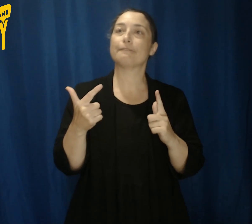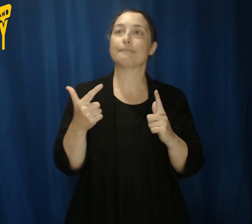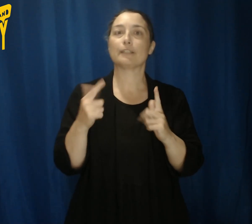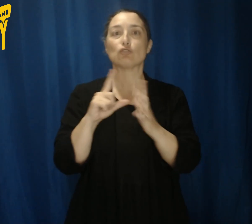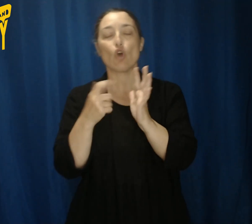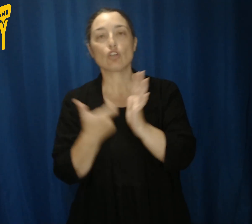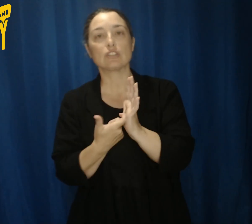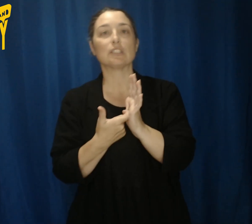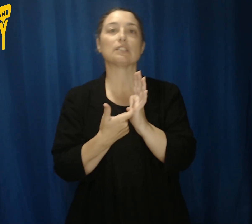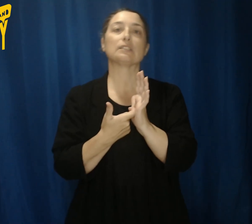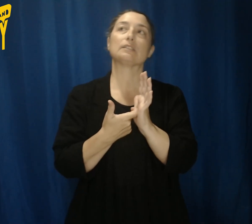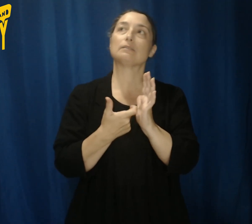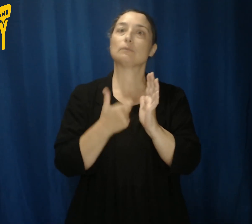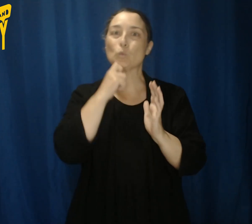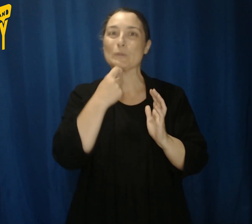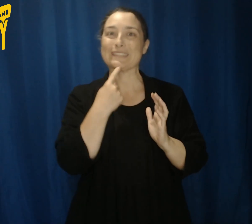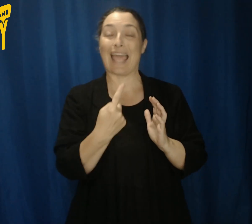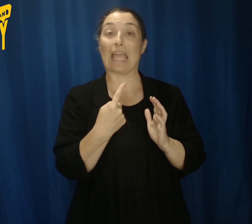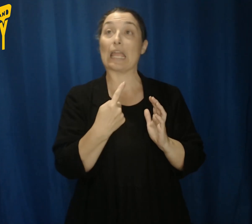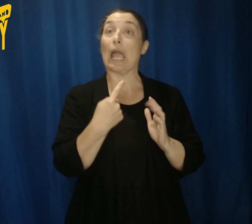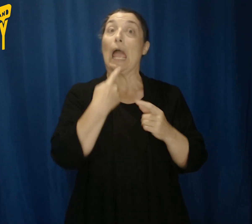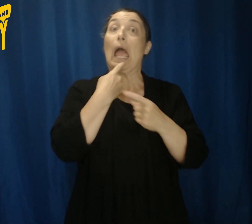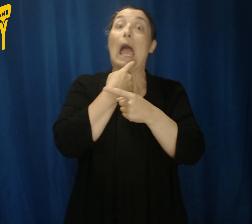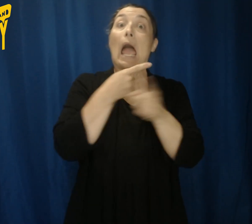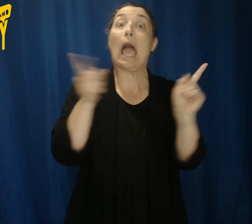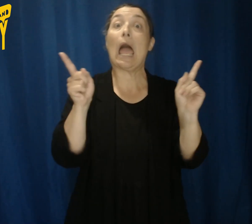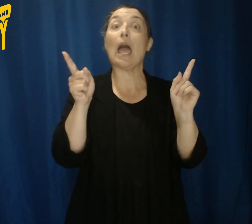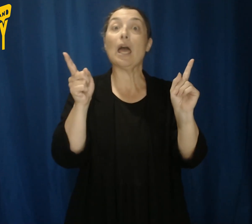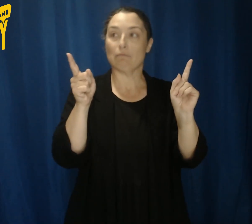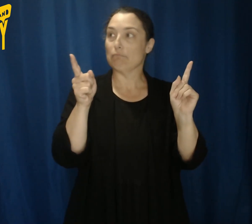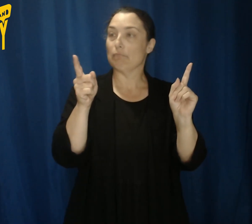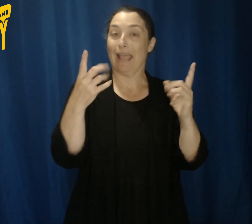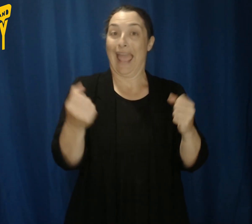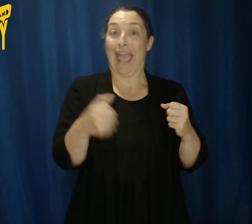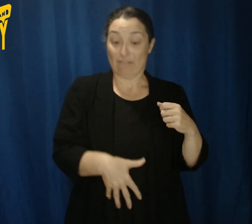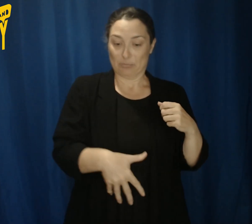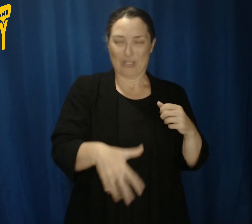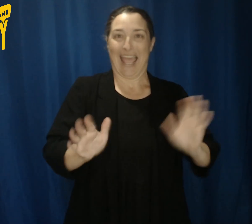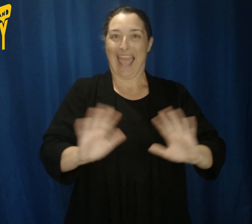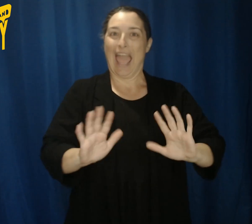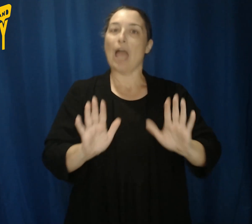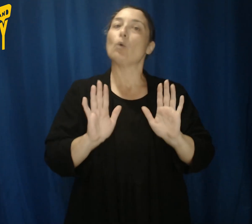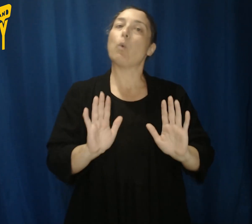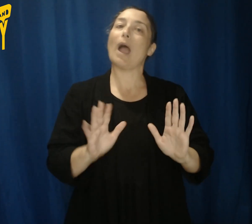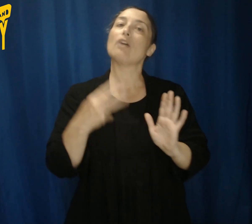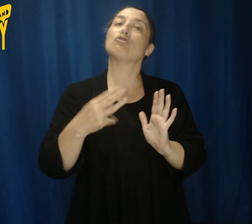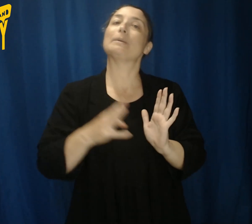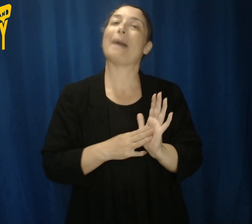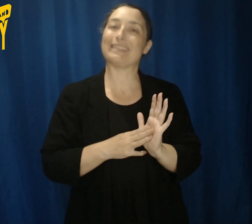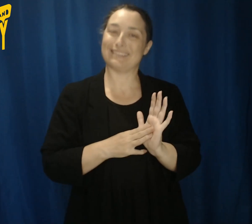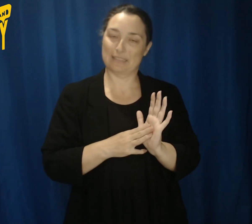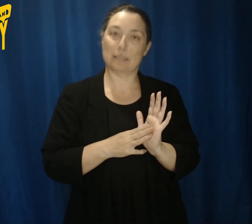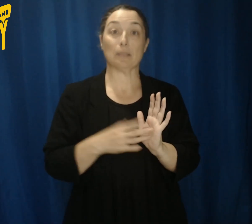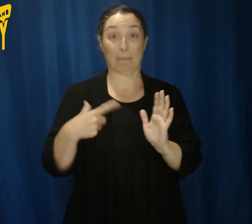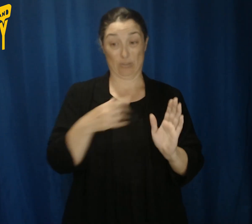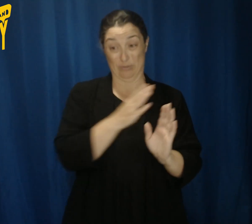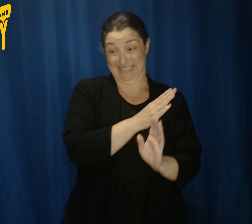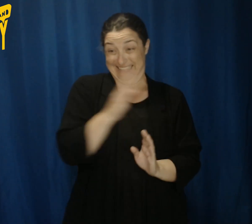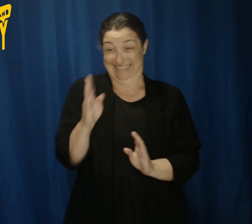women, don't tell everyone that you're expecting until you're 3 months. It's to kind of cover that period where all sorts of weird shit goes on. So to